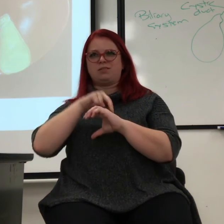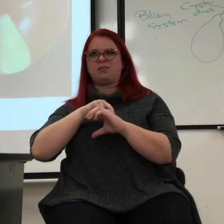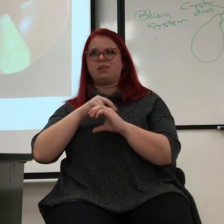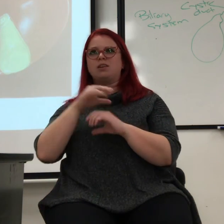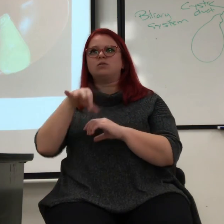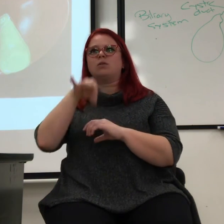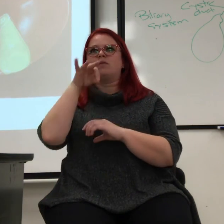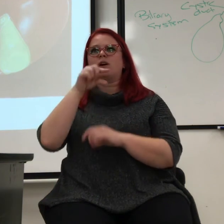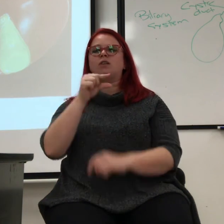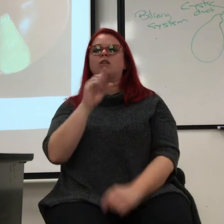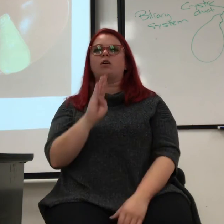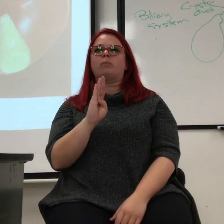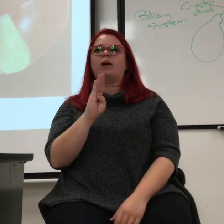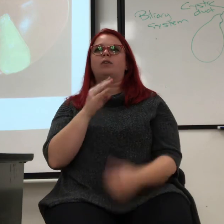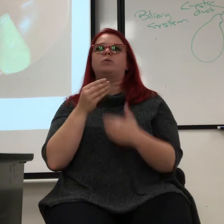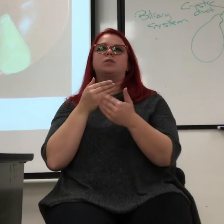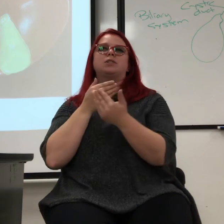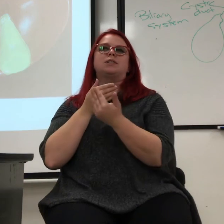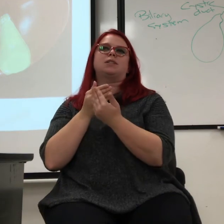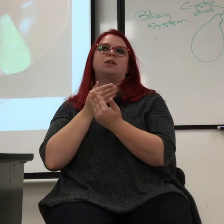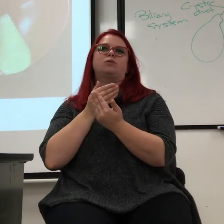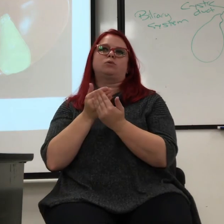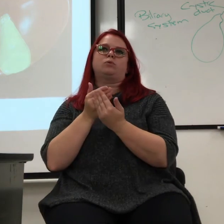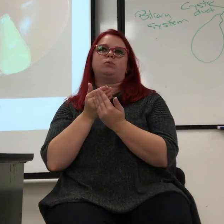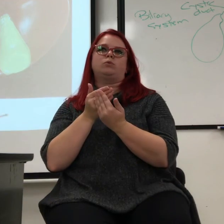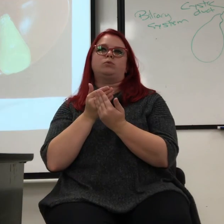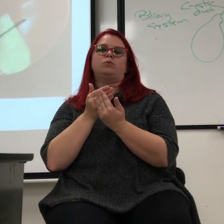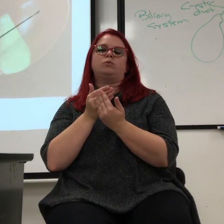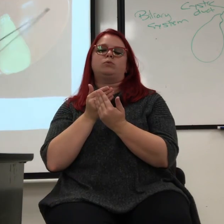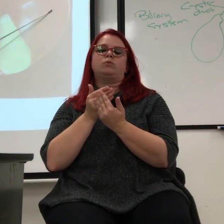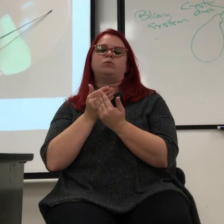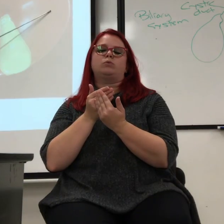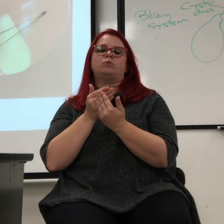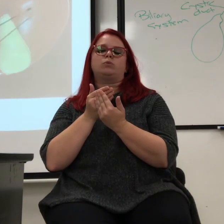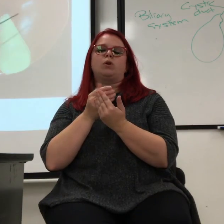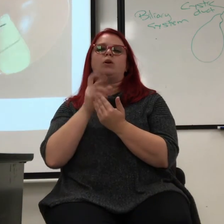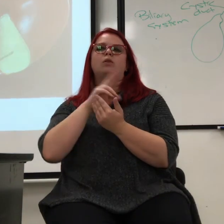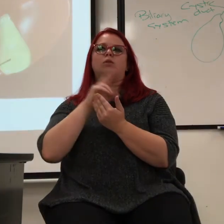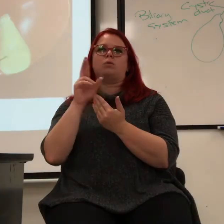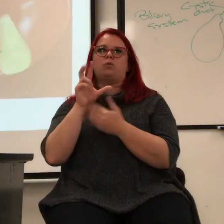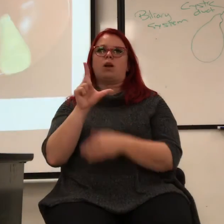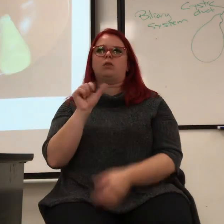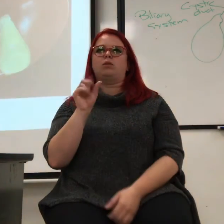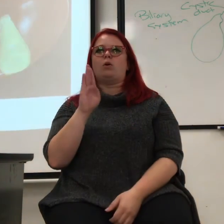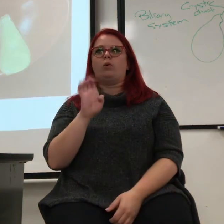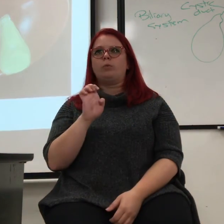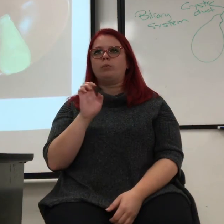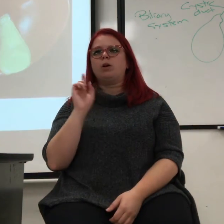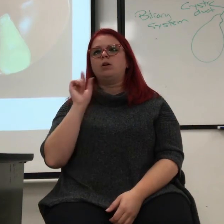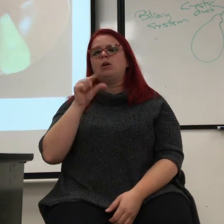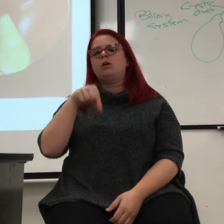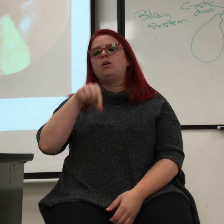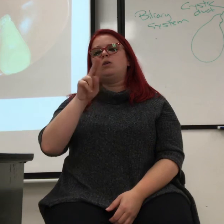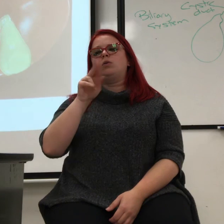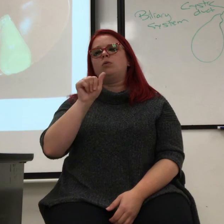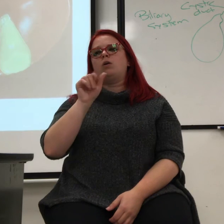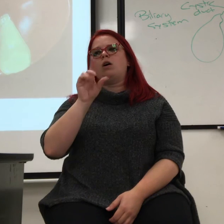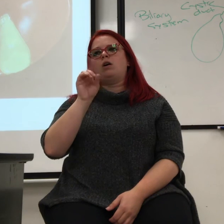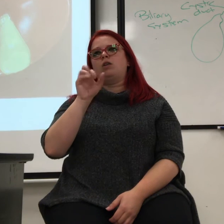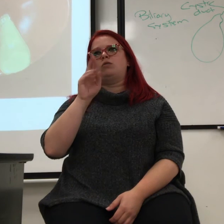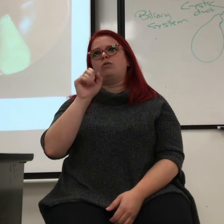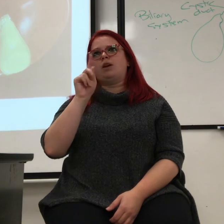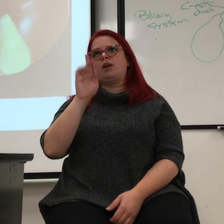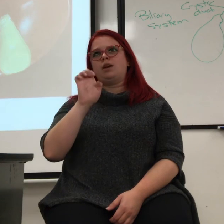Find the gallbladder right next to the right lobe. So there's quadrate lobe, there's caudate